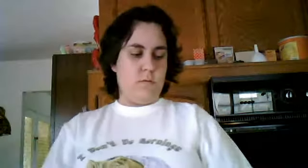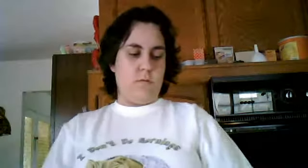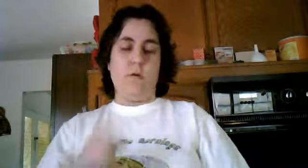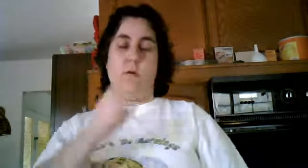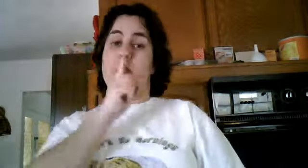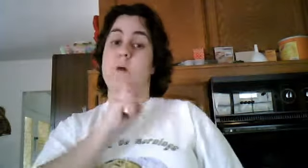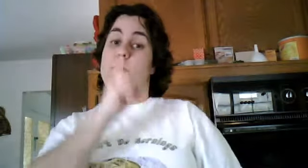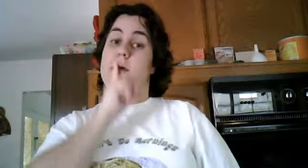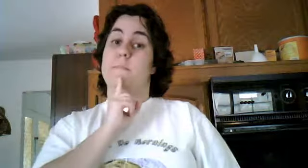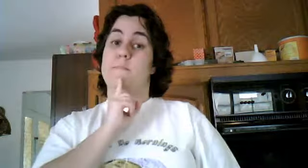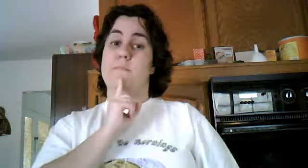Lonely.